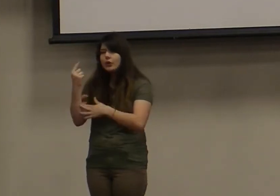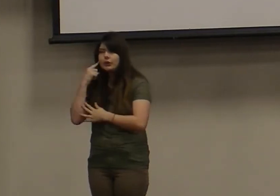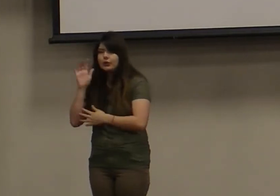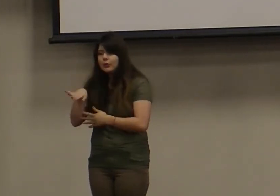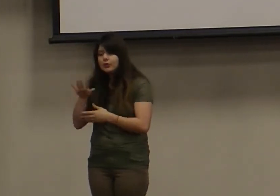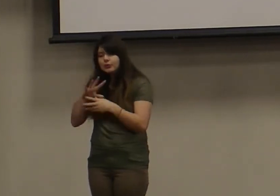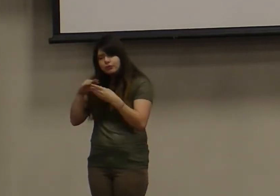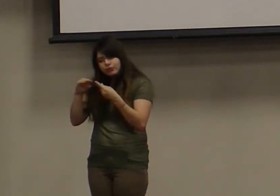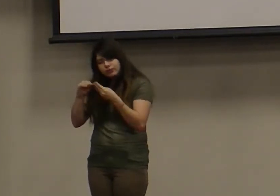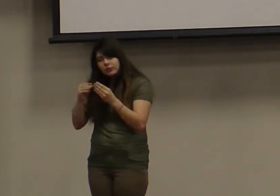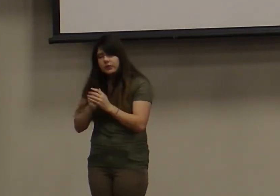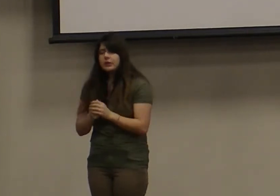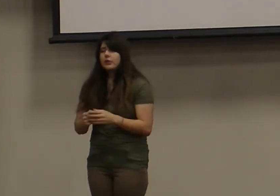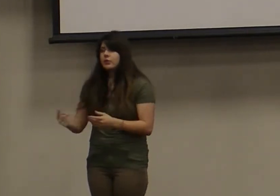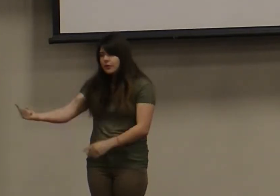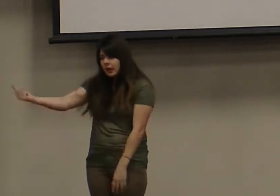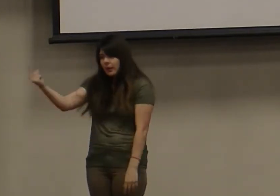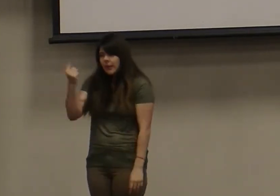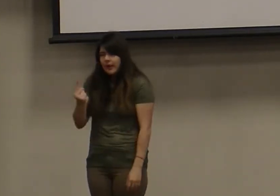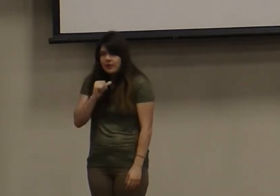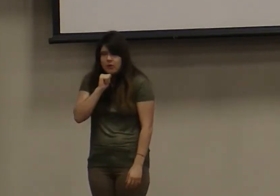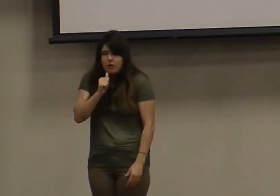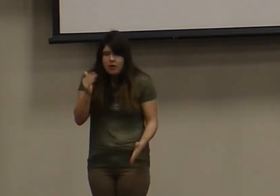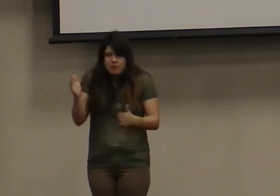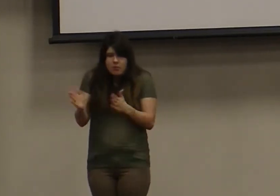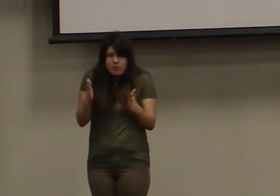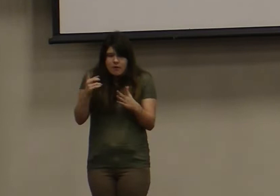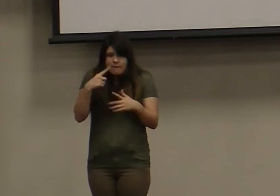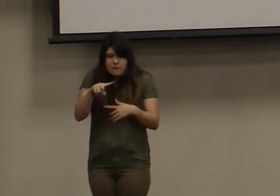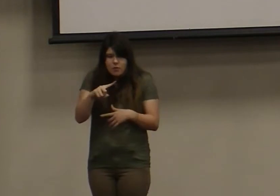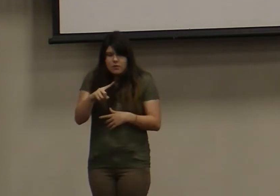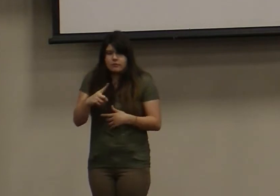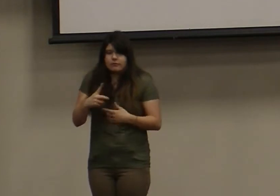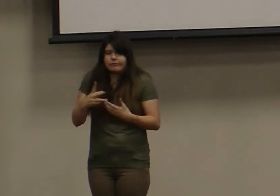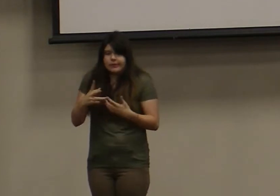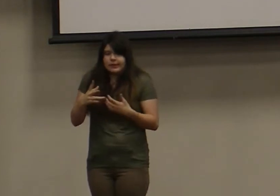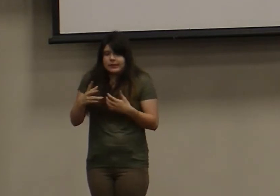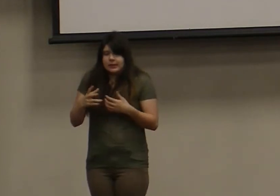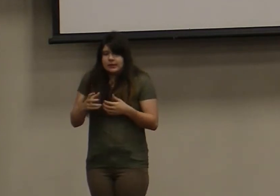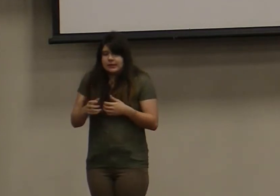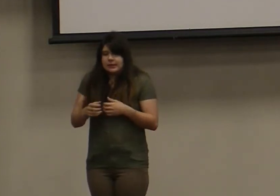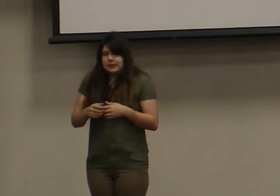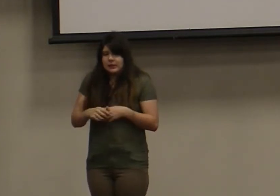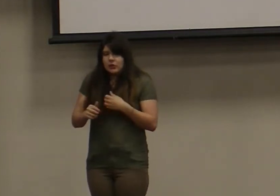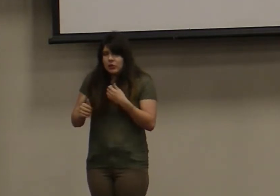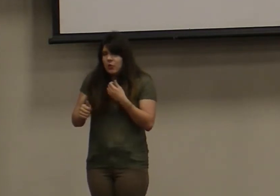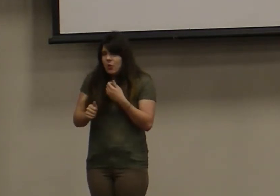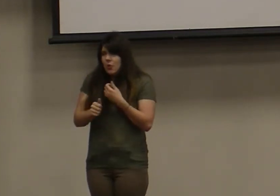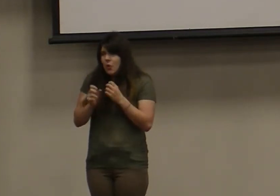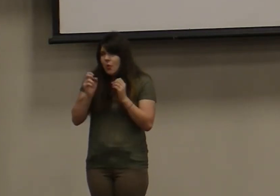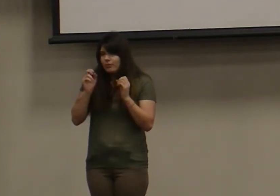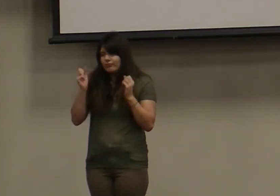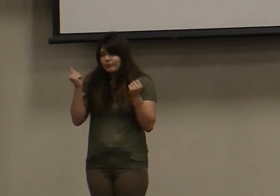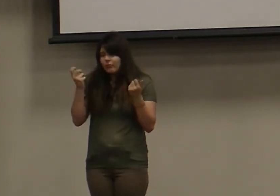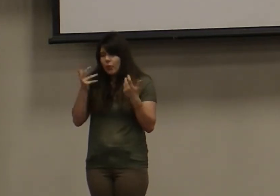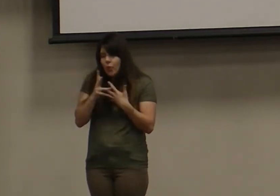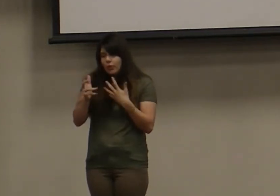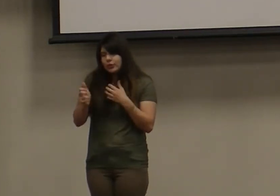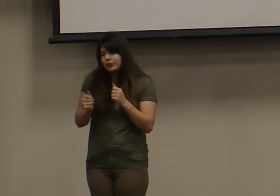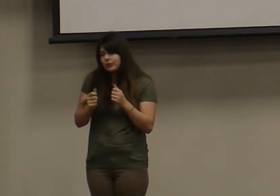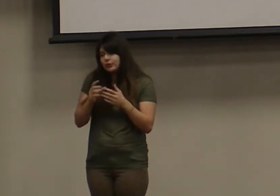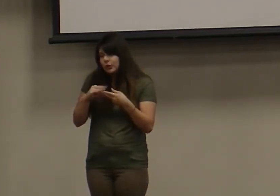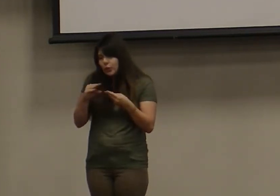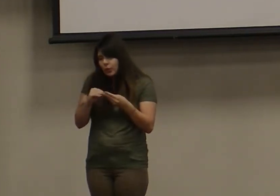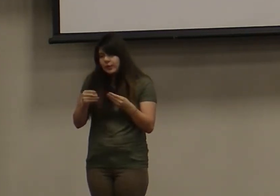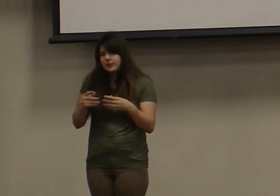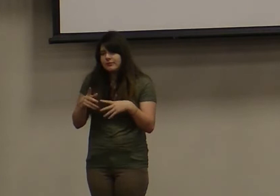and those who were unprepared for the toils and the horror stories sometimes of problems with people inside